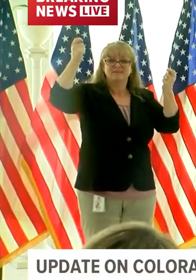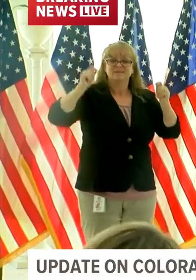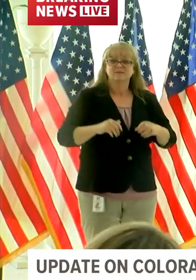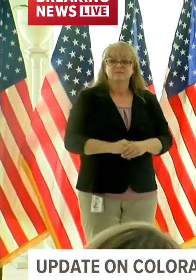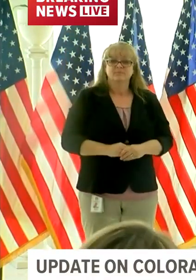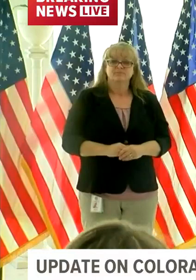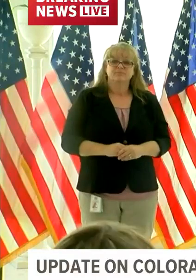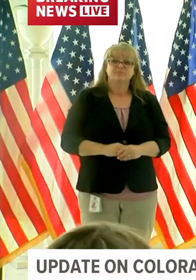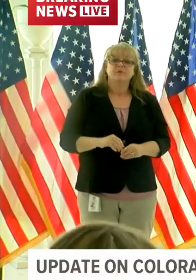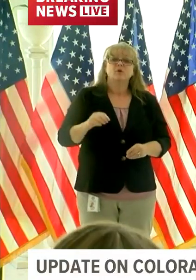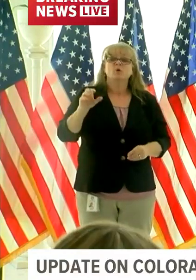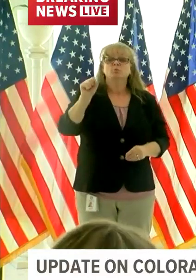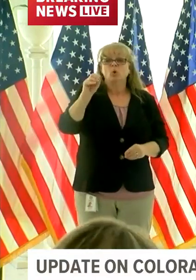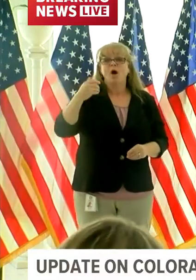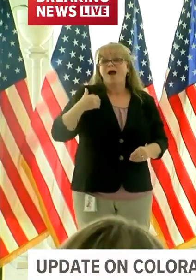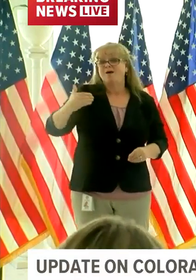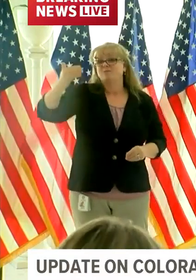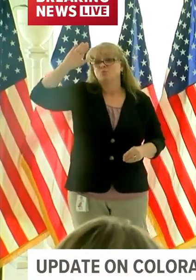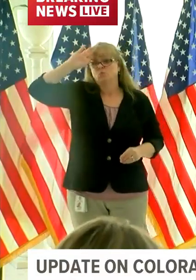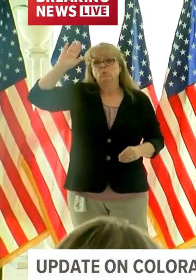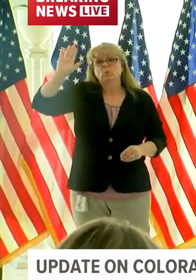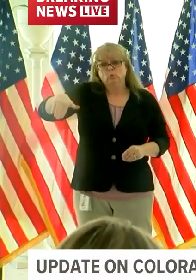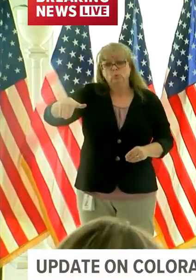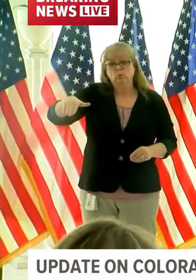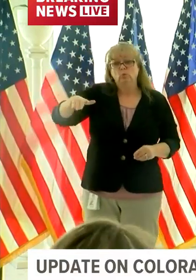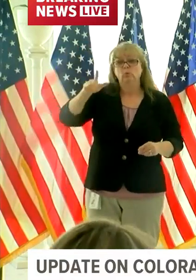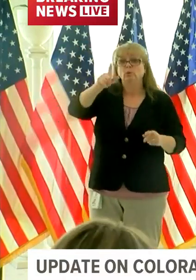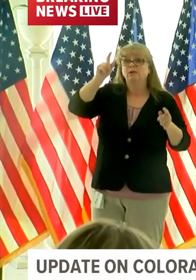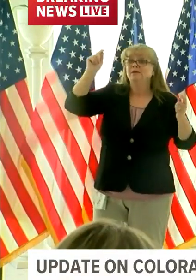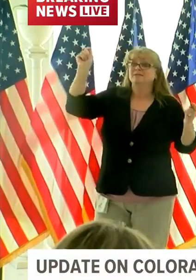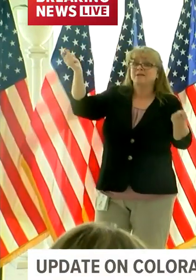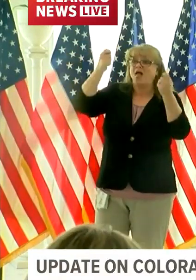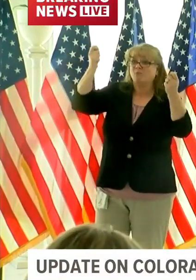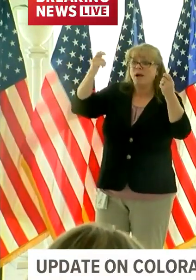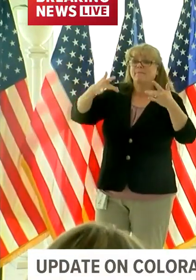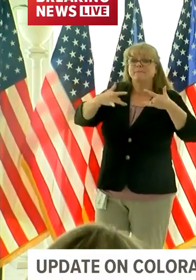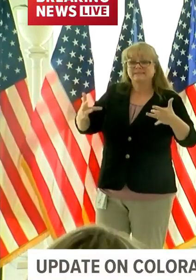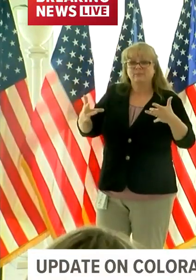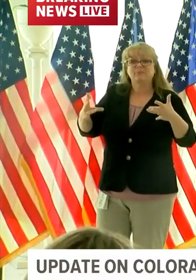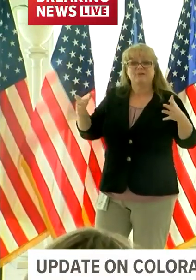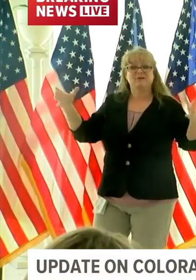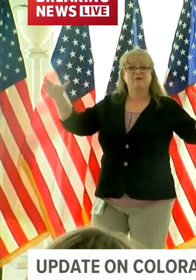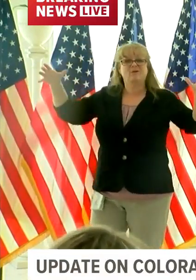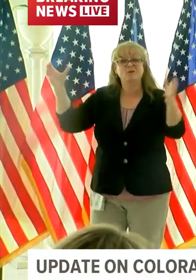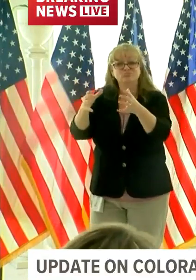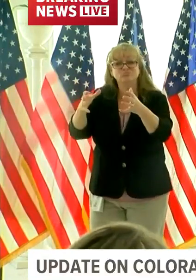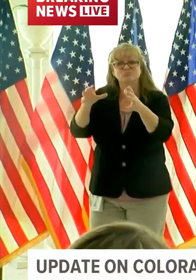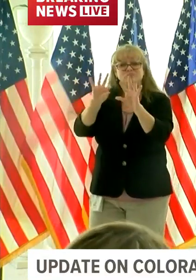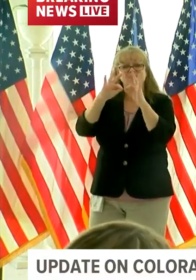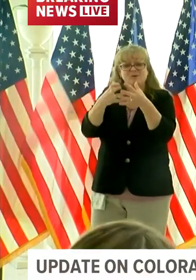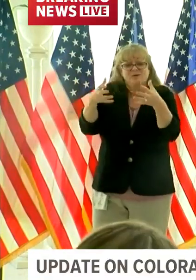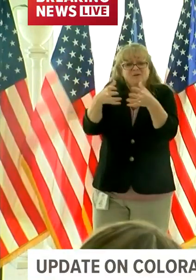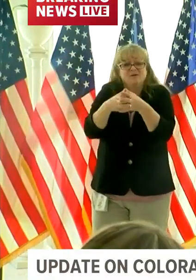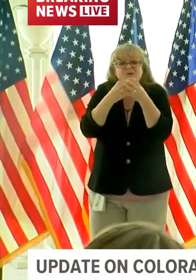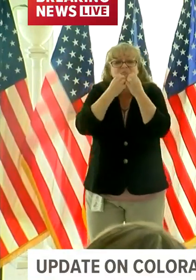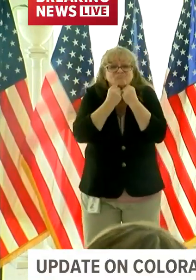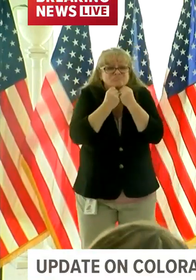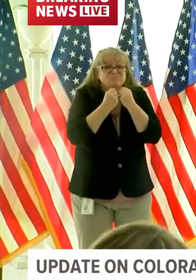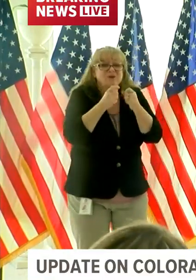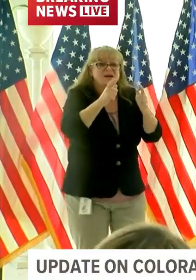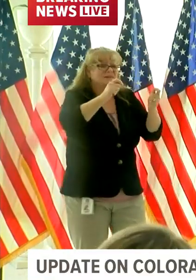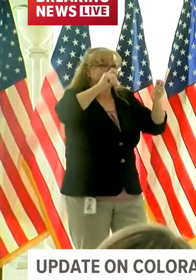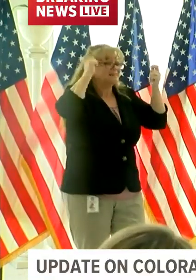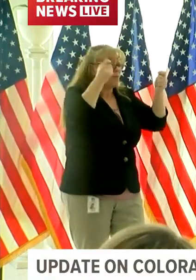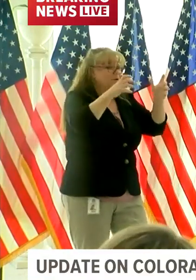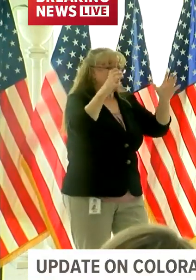case of Easter, and in home, religious services, in the case of Passover, are a key part of these